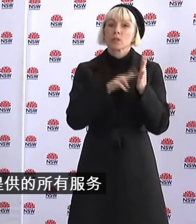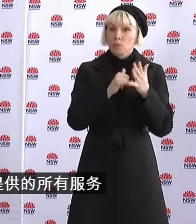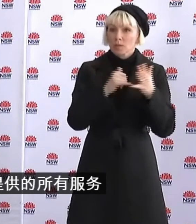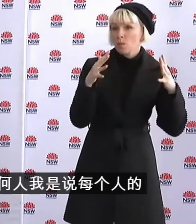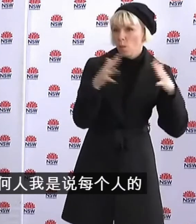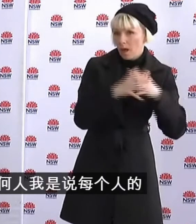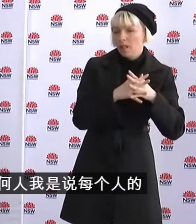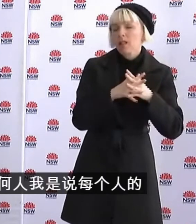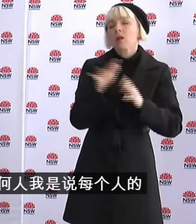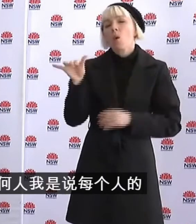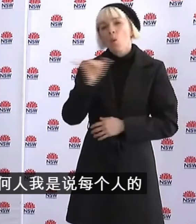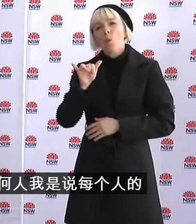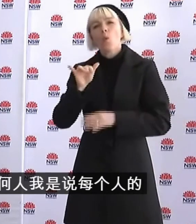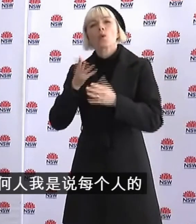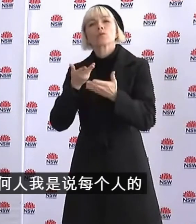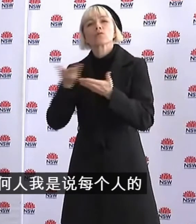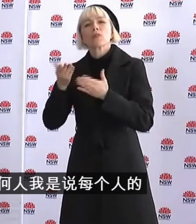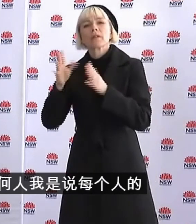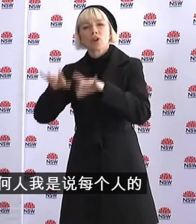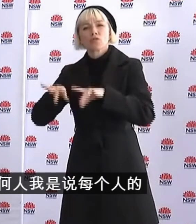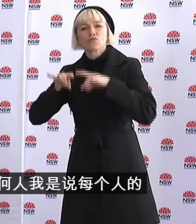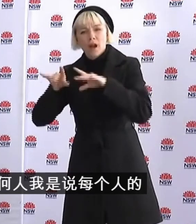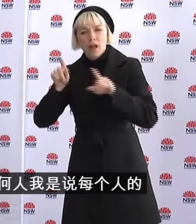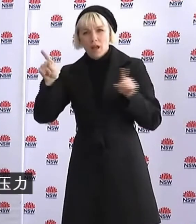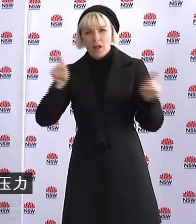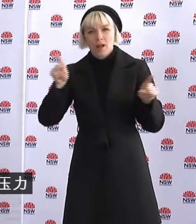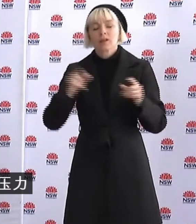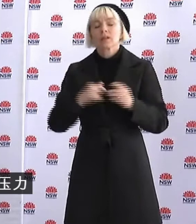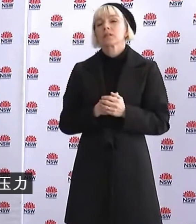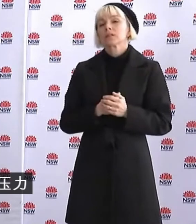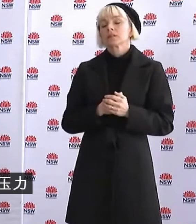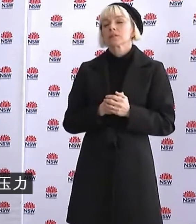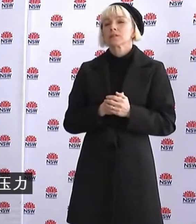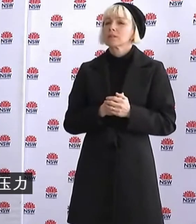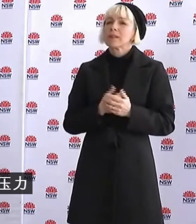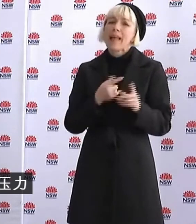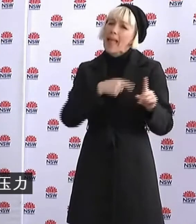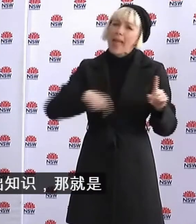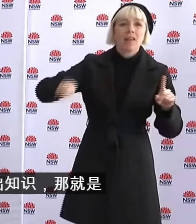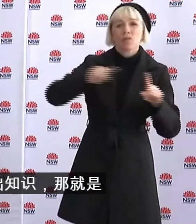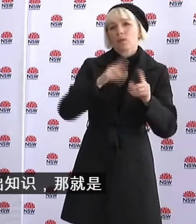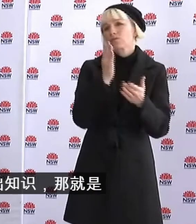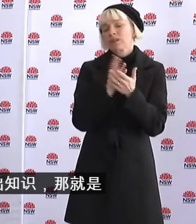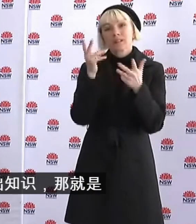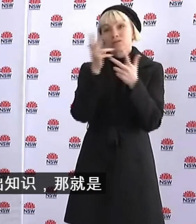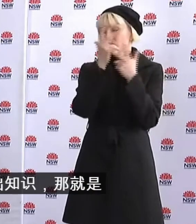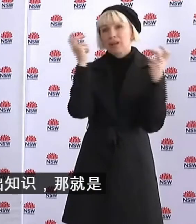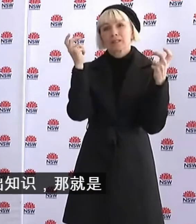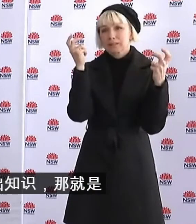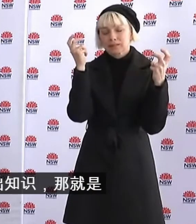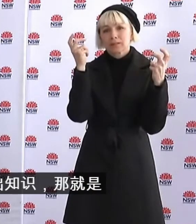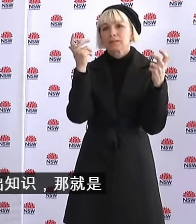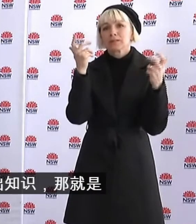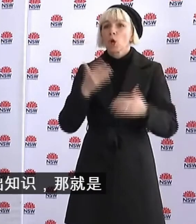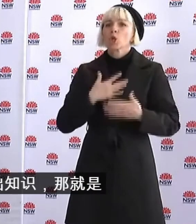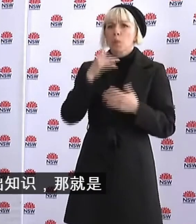any loopholes, we will find them and close them, but we don't want anybody, I mean, everybody's under a lot of stress already as it is. We don't want people to feel that they can't